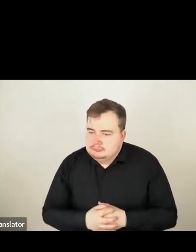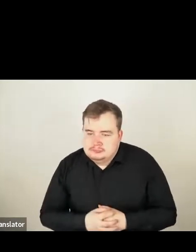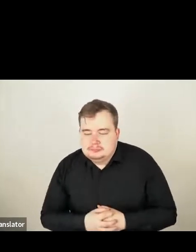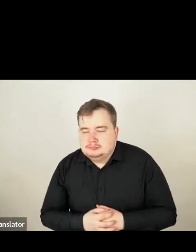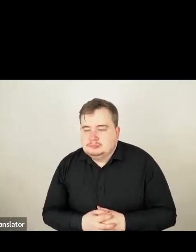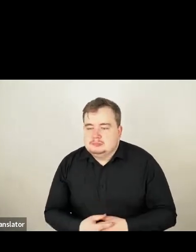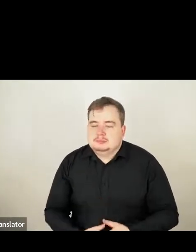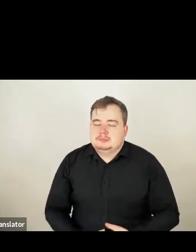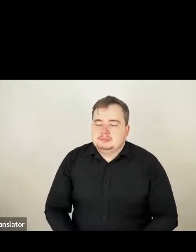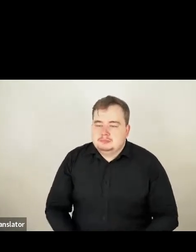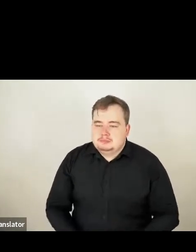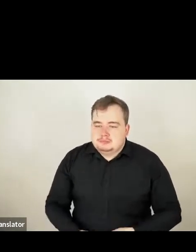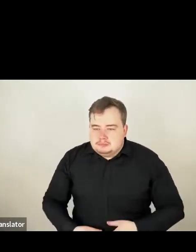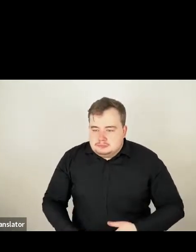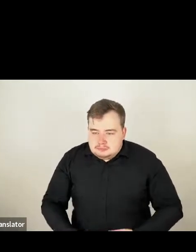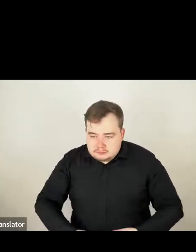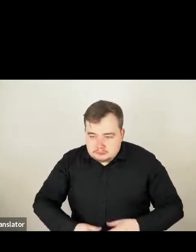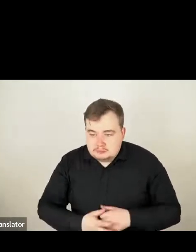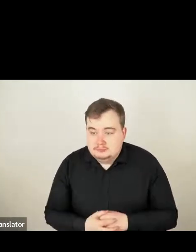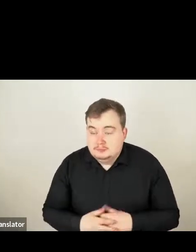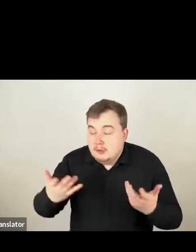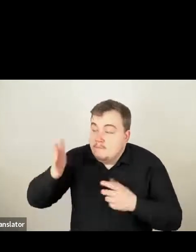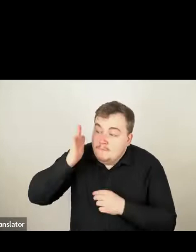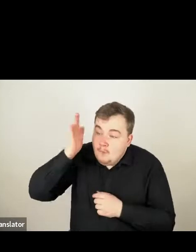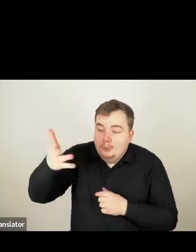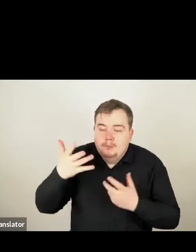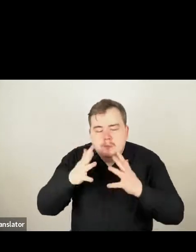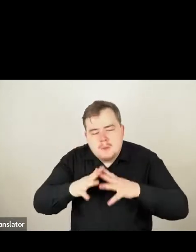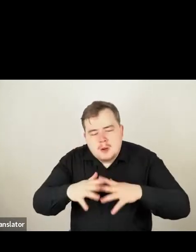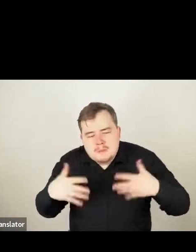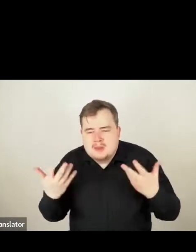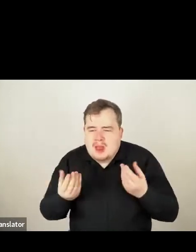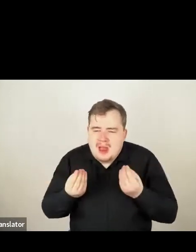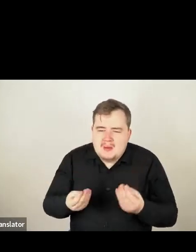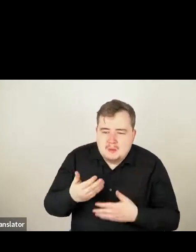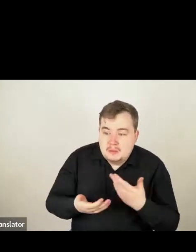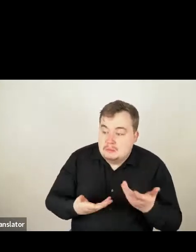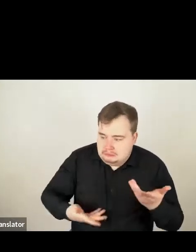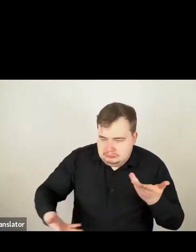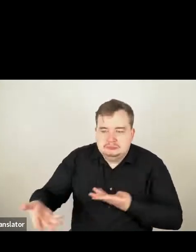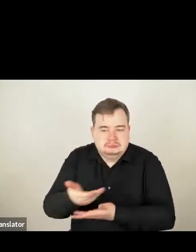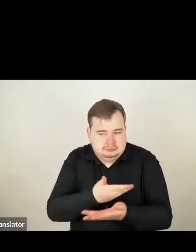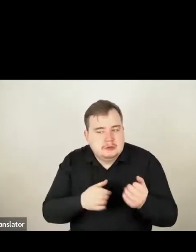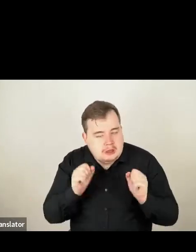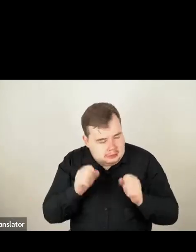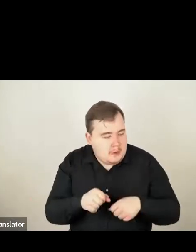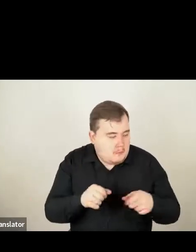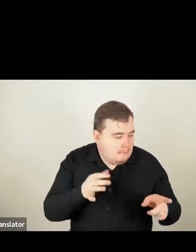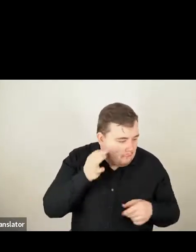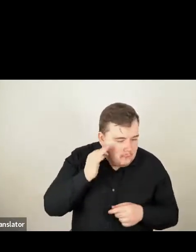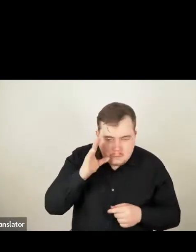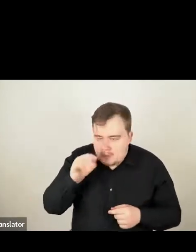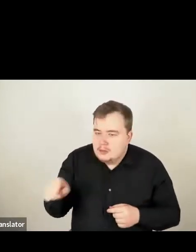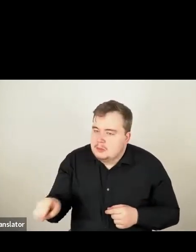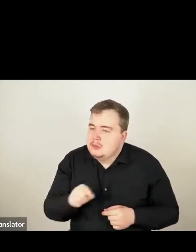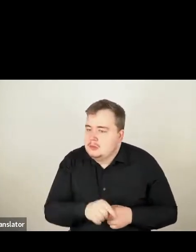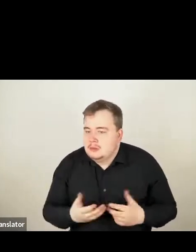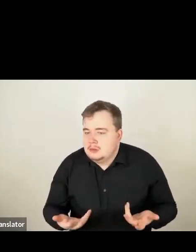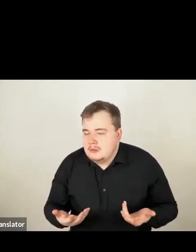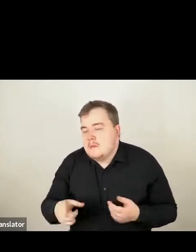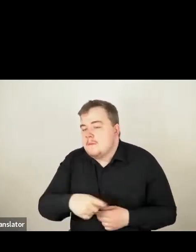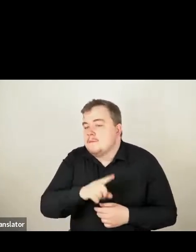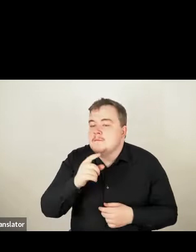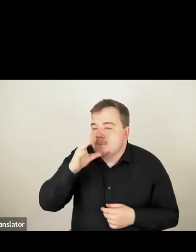parliamentarians. They need to be convinced that a gender quota is important. They need to